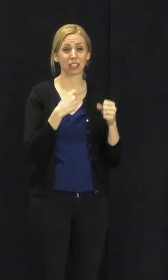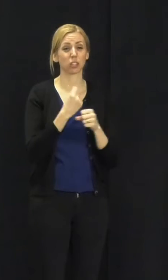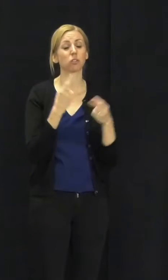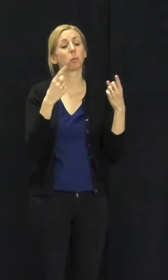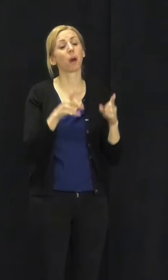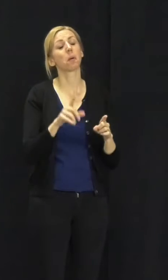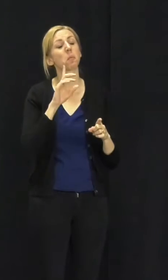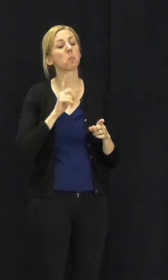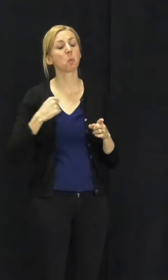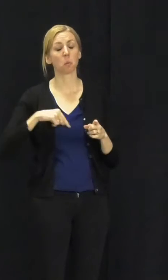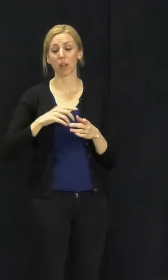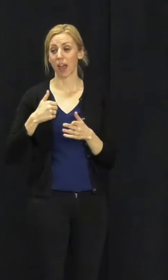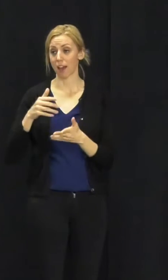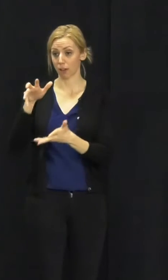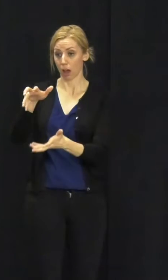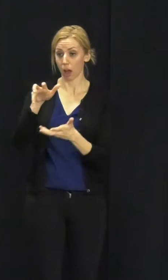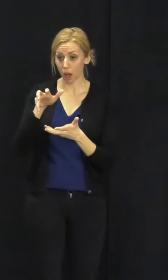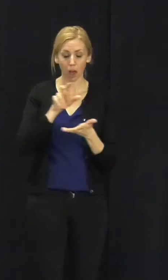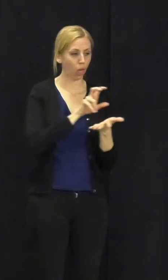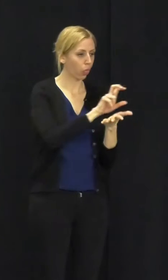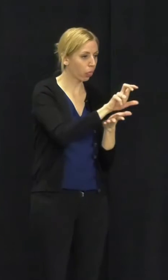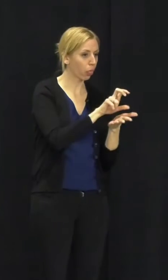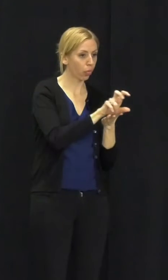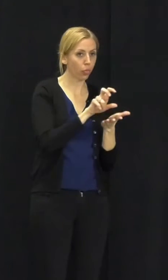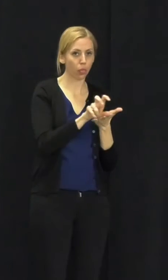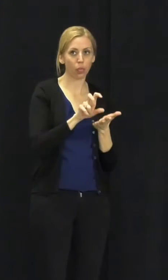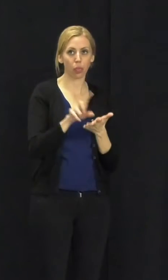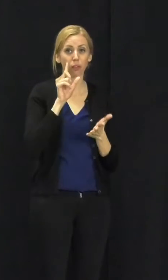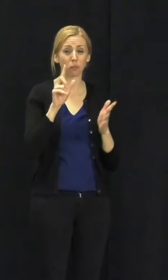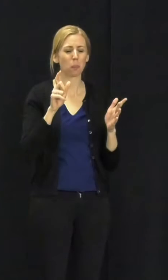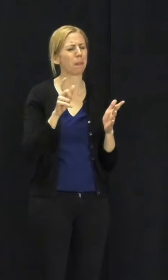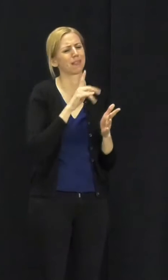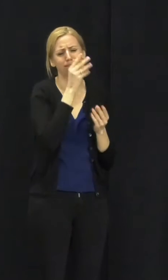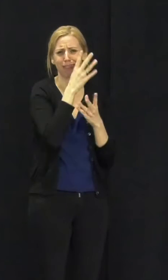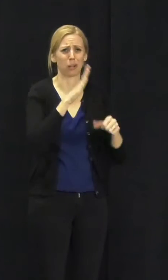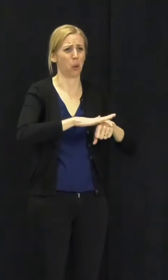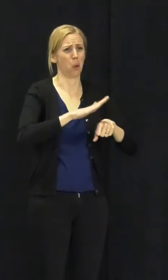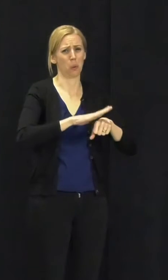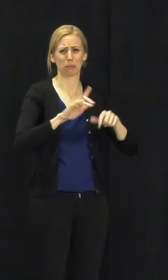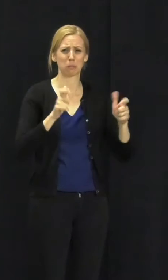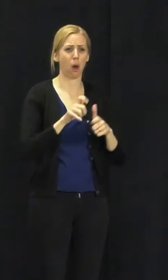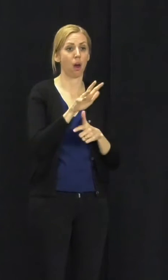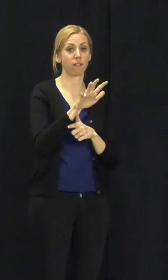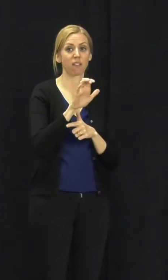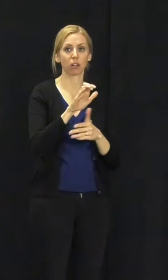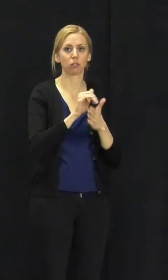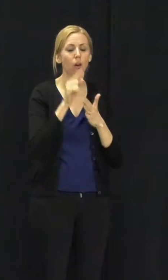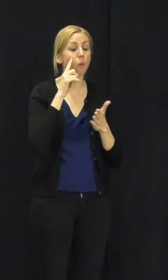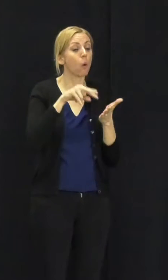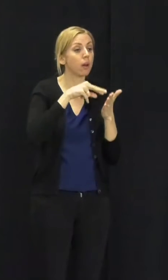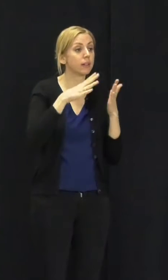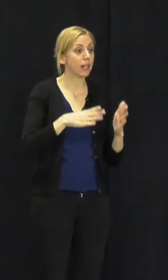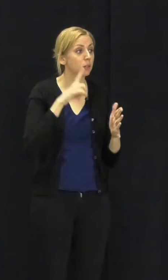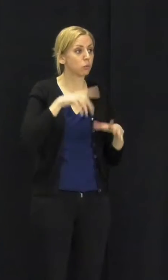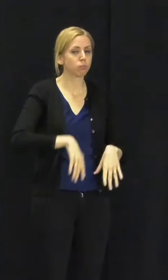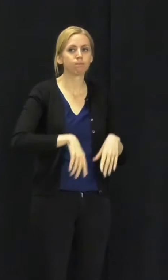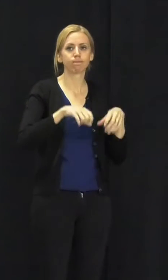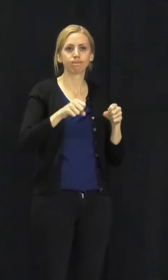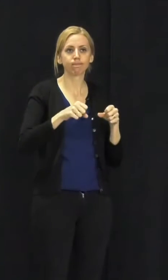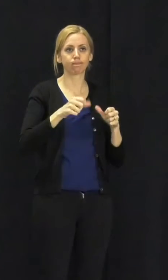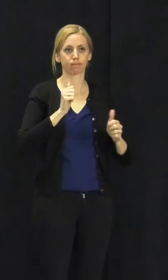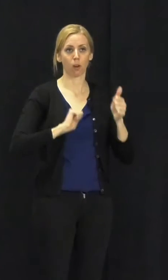California also has a very robust arts and cultural landscape, but their budget is less than half at $17 million, right? Just think about it, less